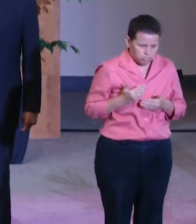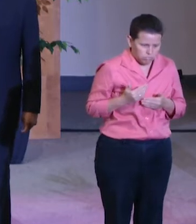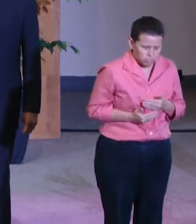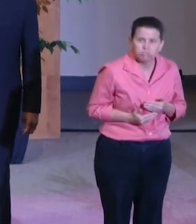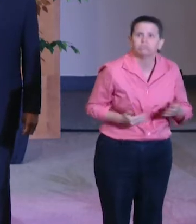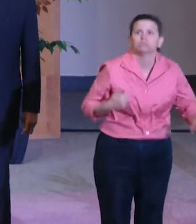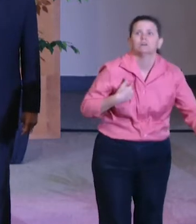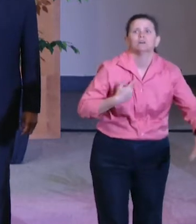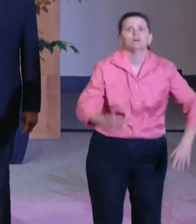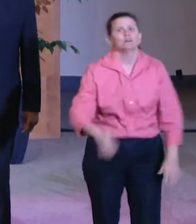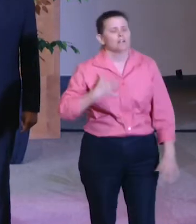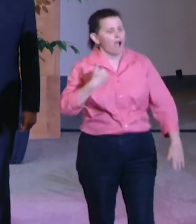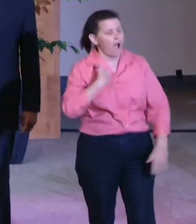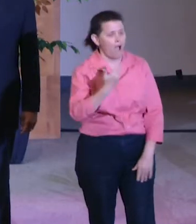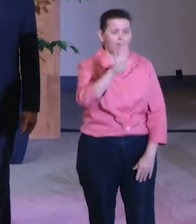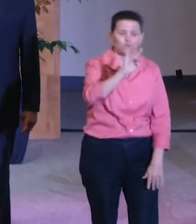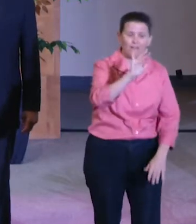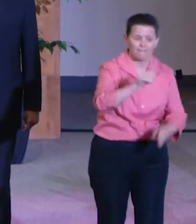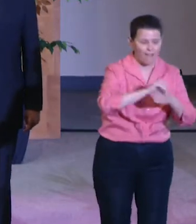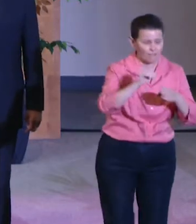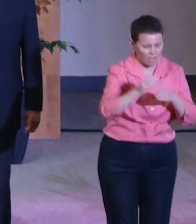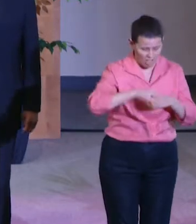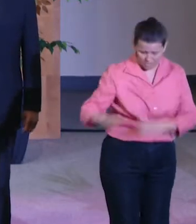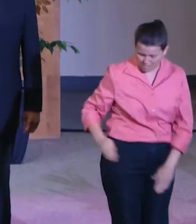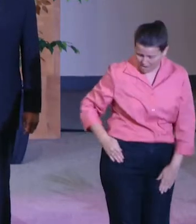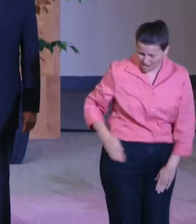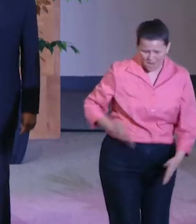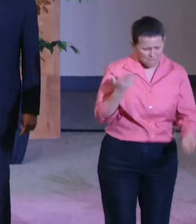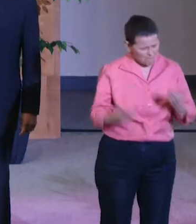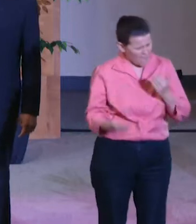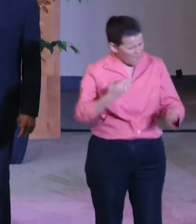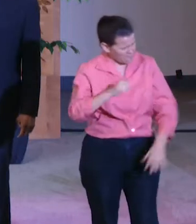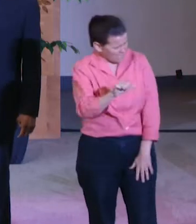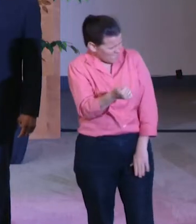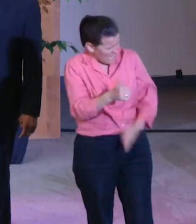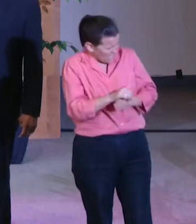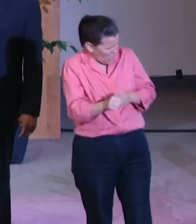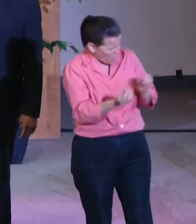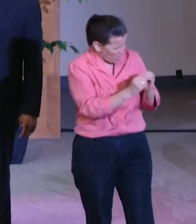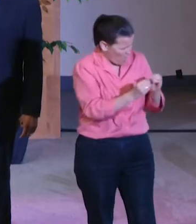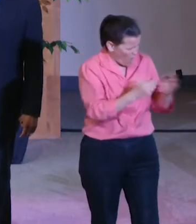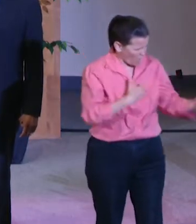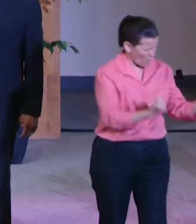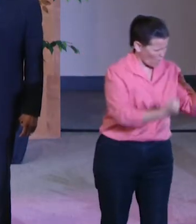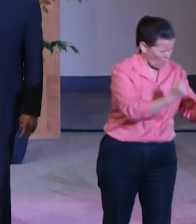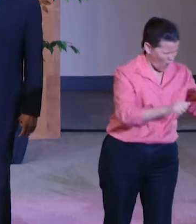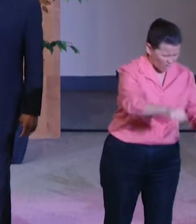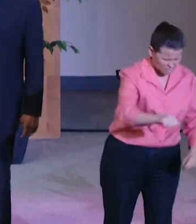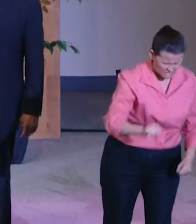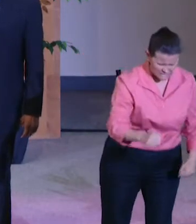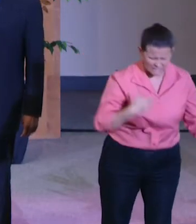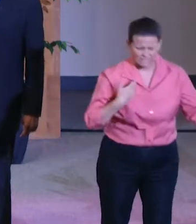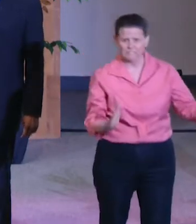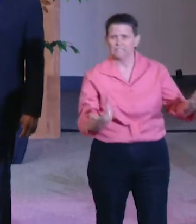survive. I got $25 in my pocket, and I think another 10 in my glove compartment.